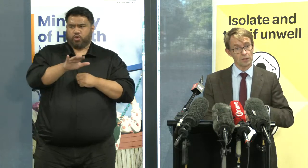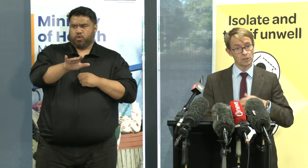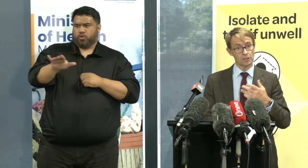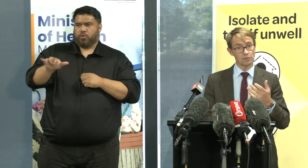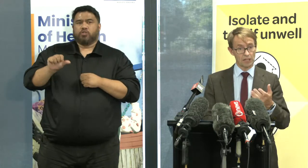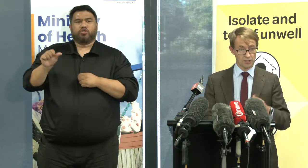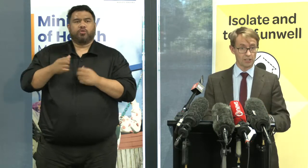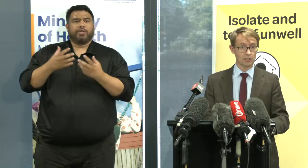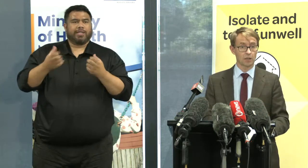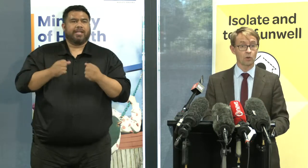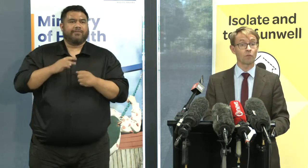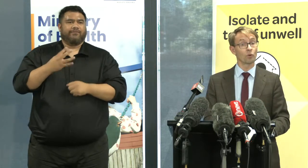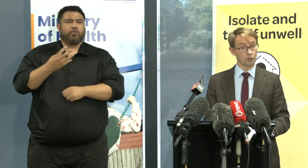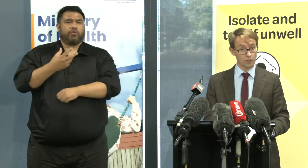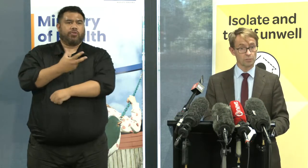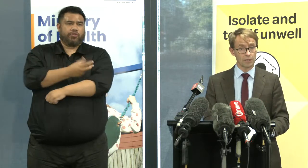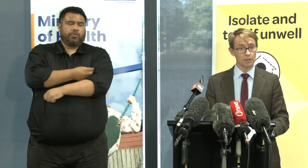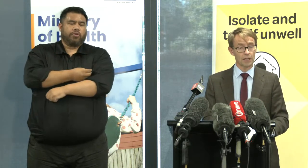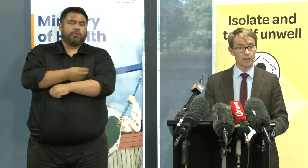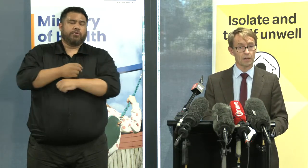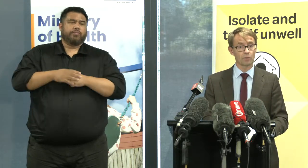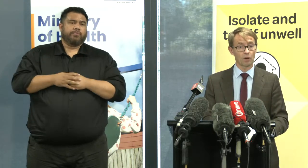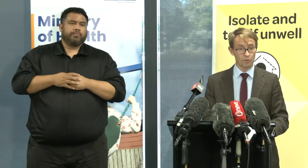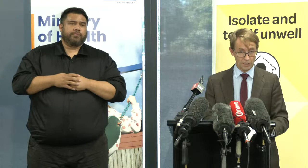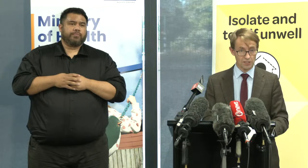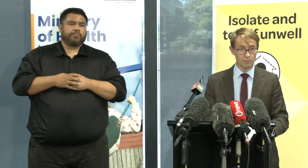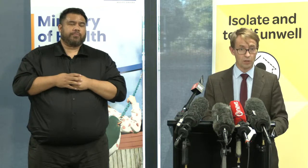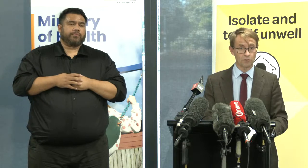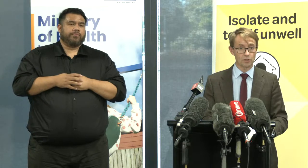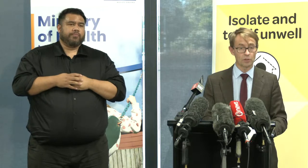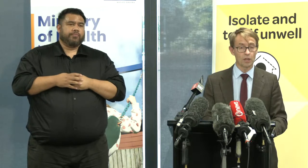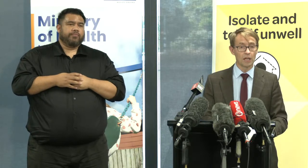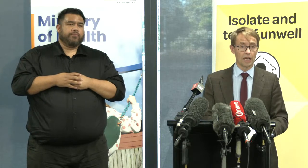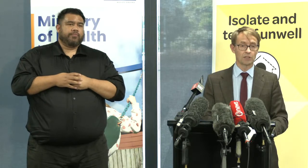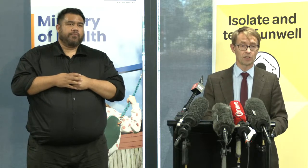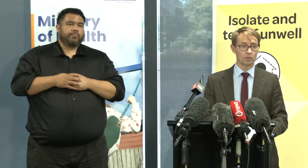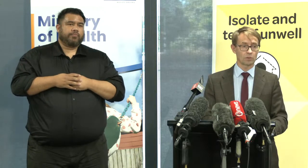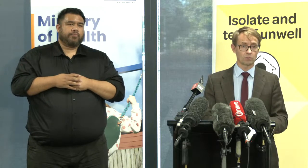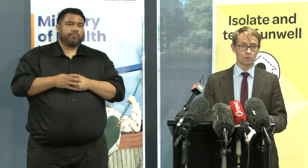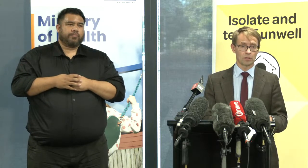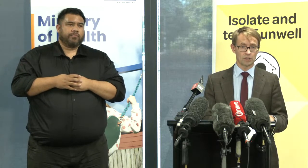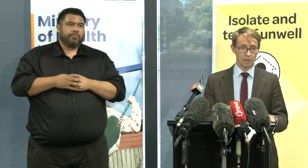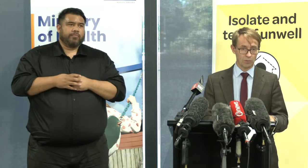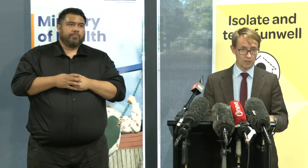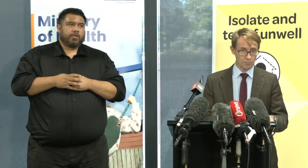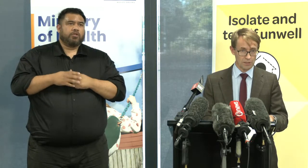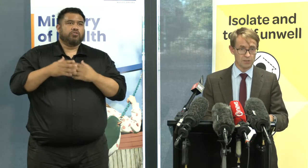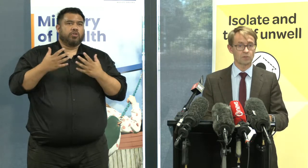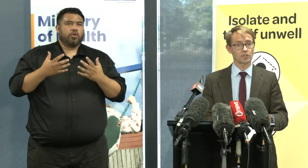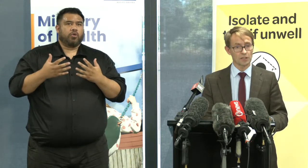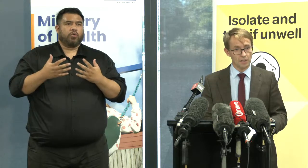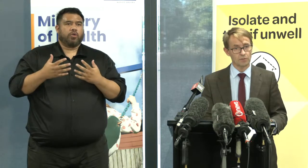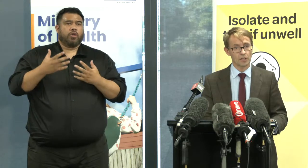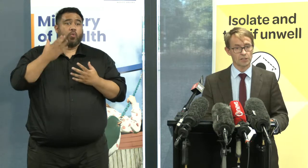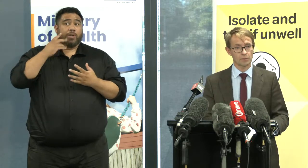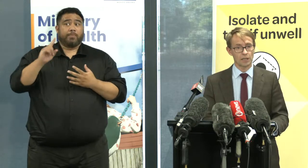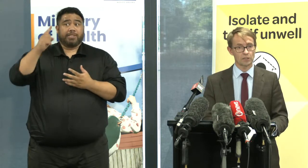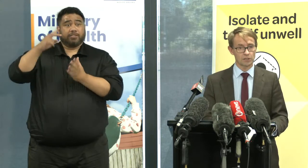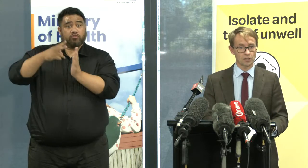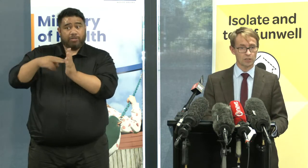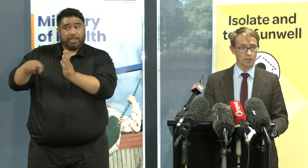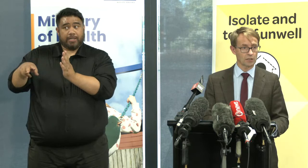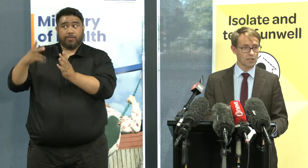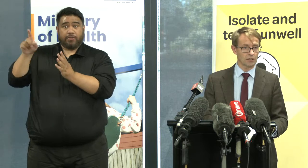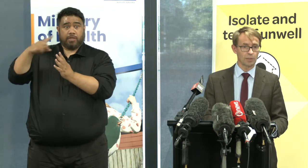recommend that the vaccine or a fourth dose of the vaccine be offered to. And so you would expect, once ministers have seen that advice and